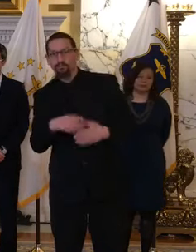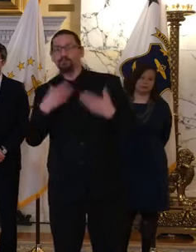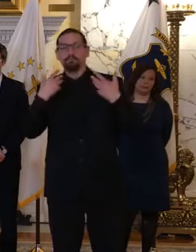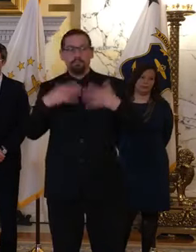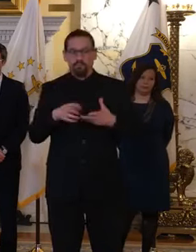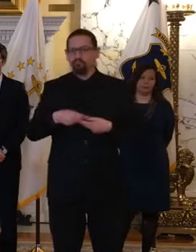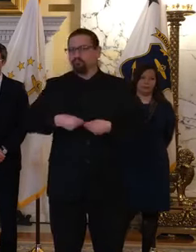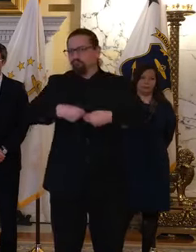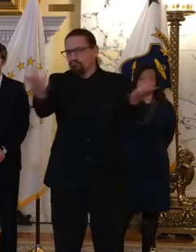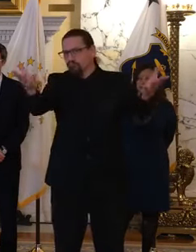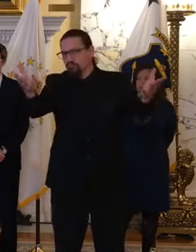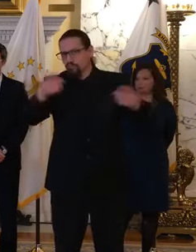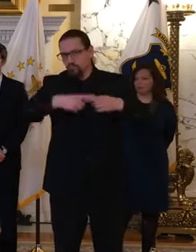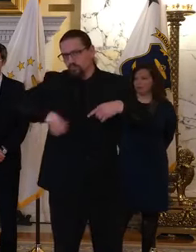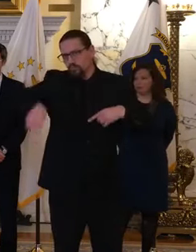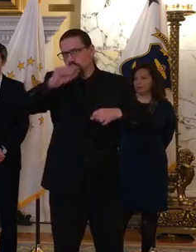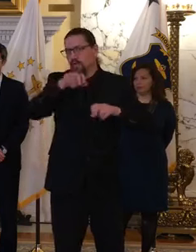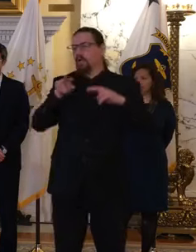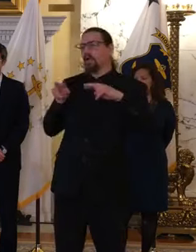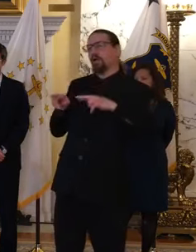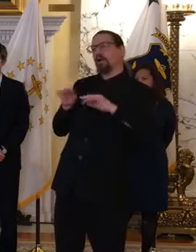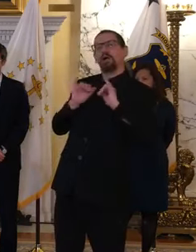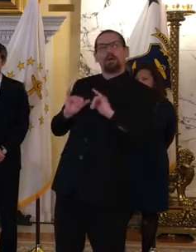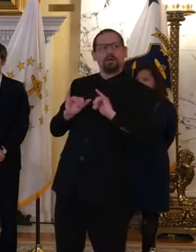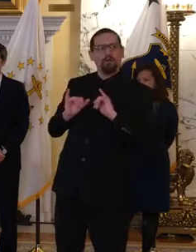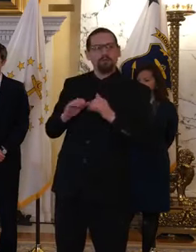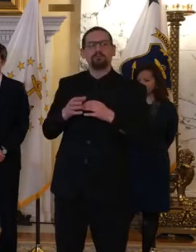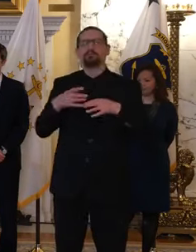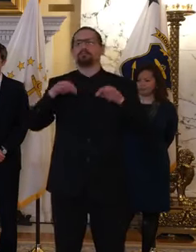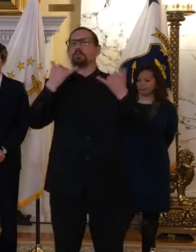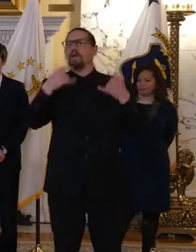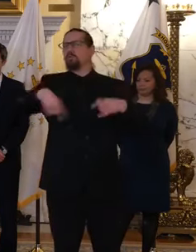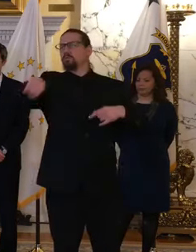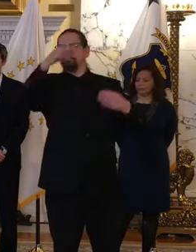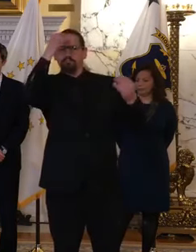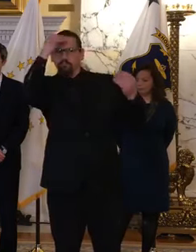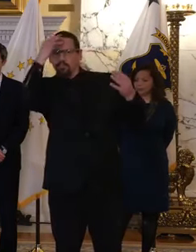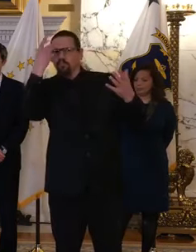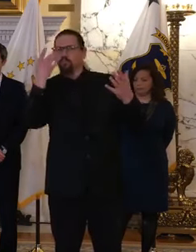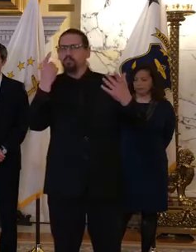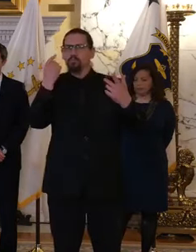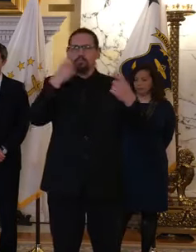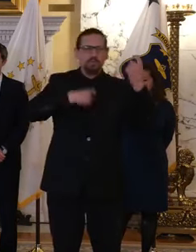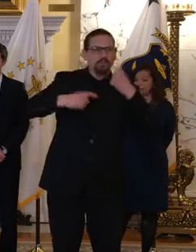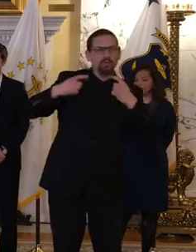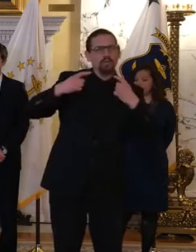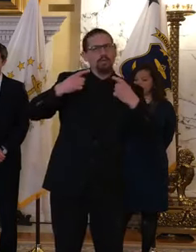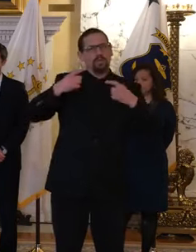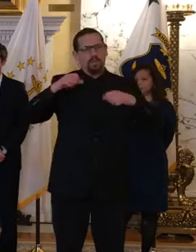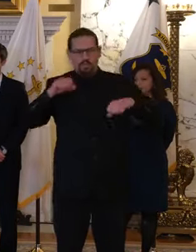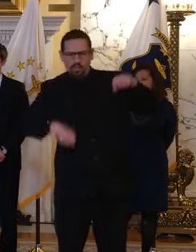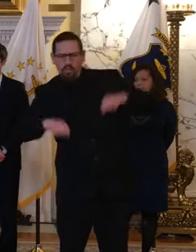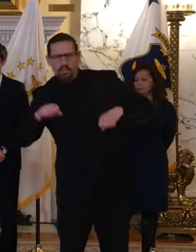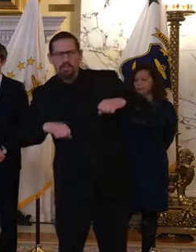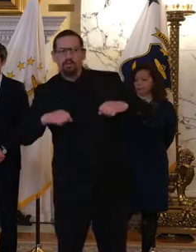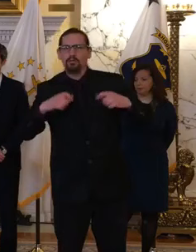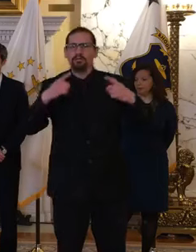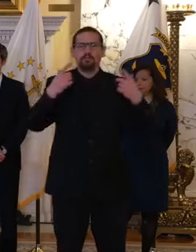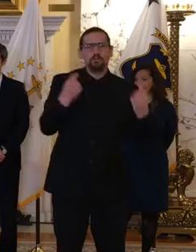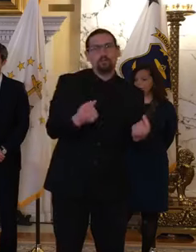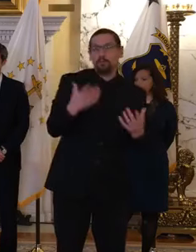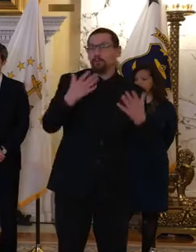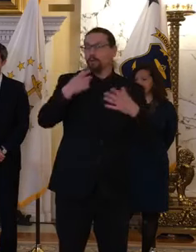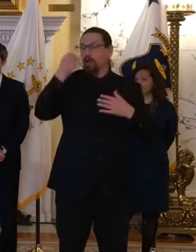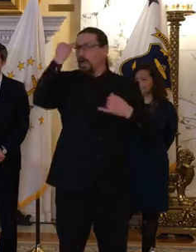But just start to think about it. If you're worried, if you're confused, if you have some advice for me, I